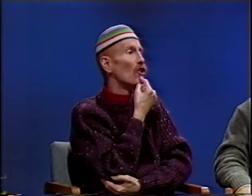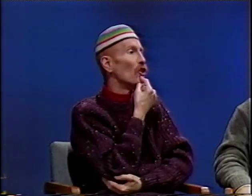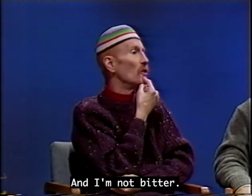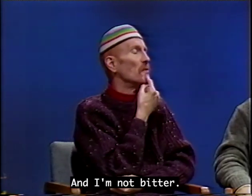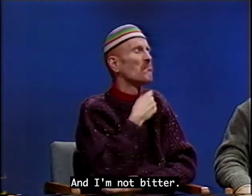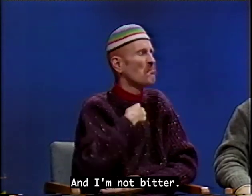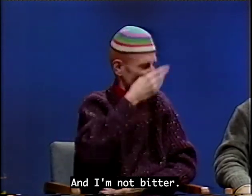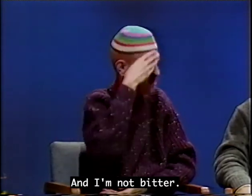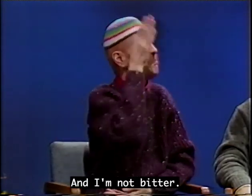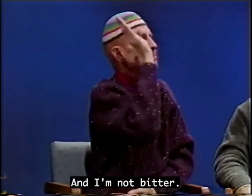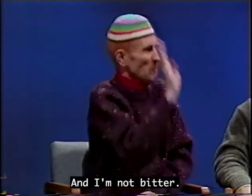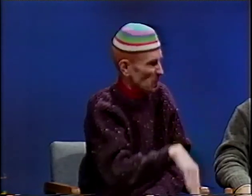And I'm not bitter.